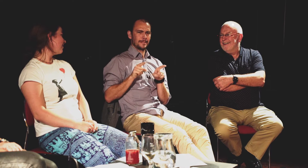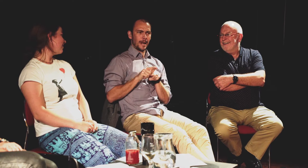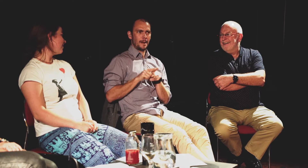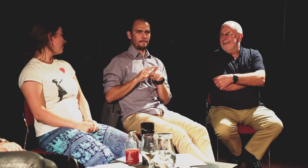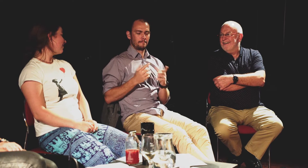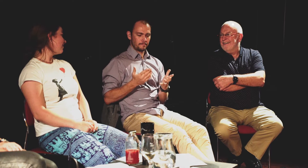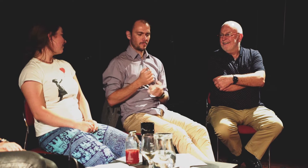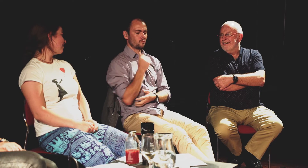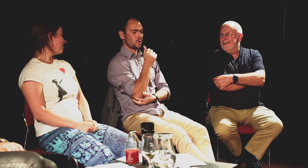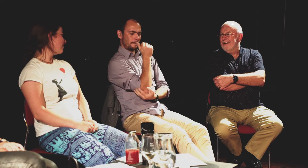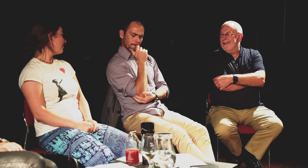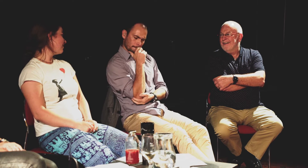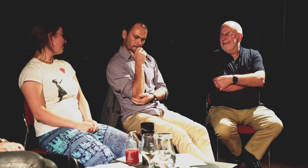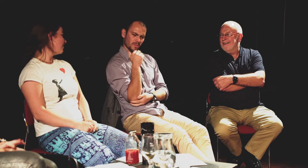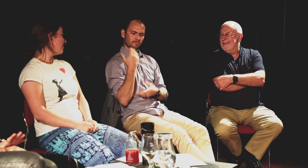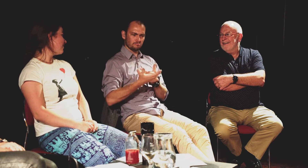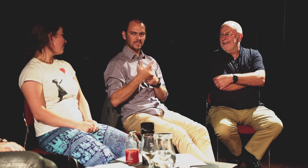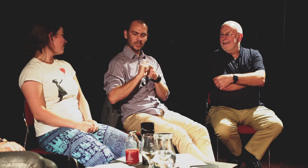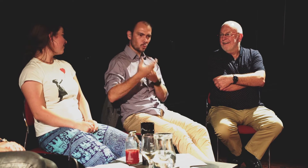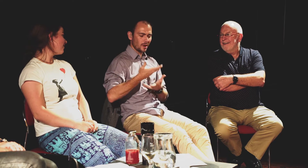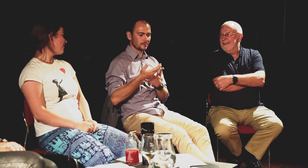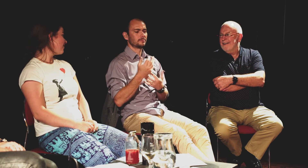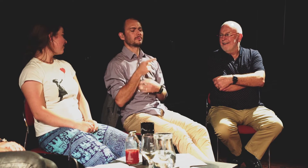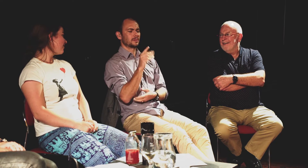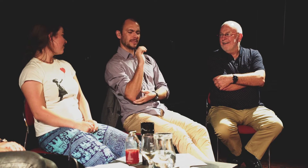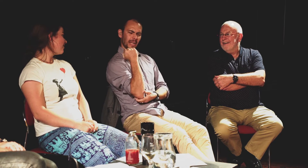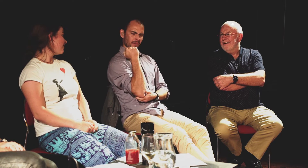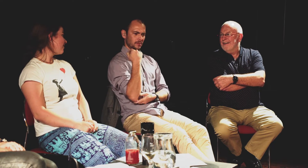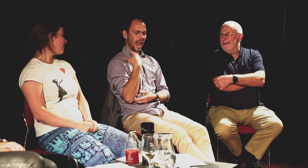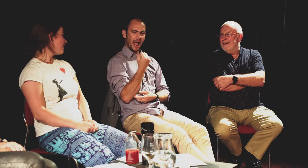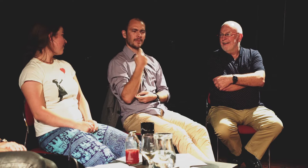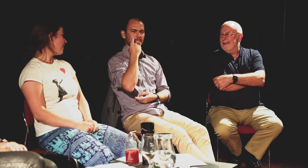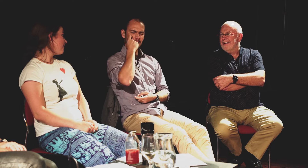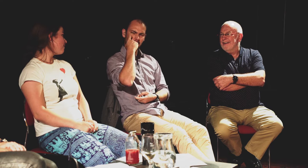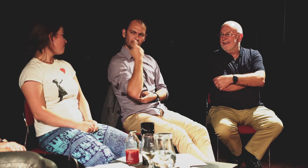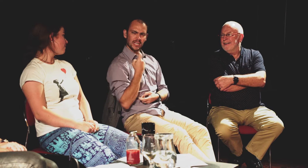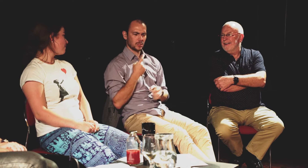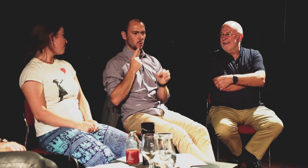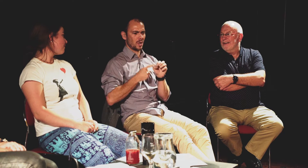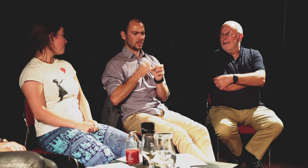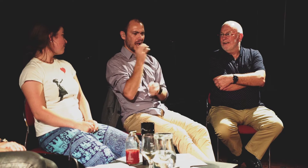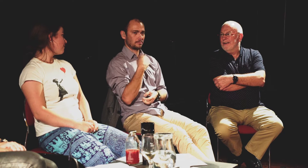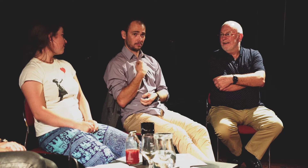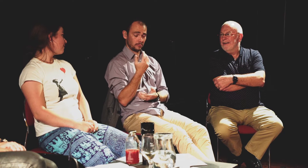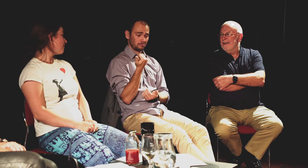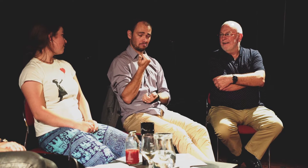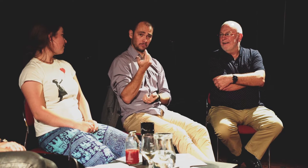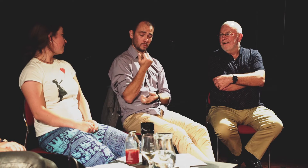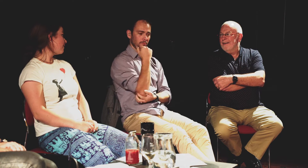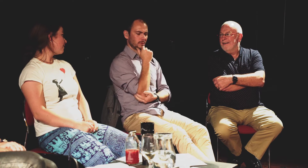was like, that's not really the same. And so we kept talking, and he's like, "David, I have a really serious question to ask you." I'm